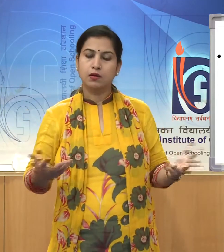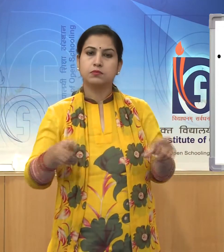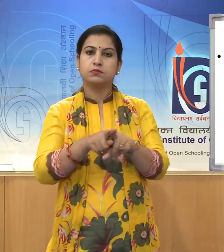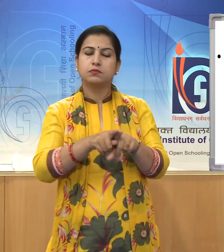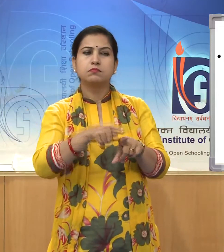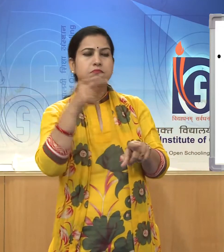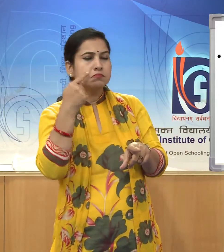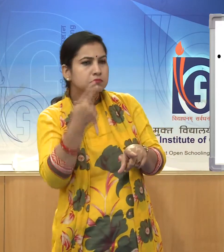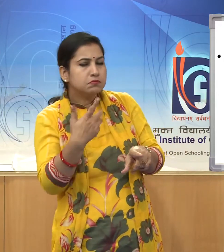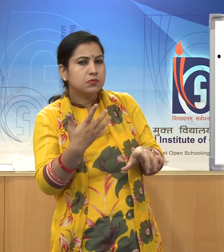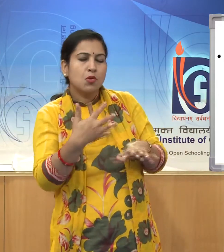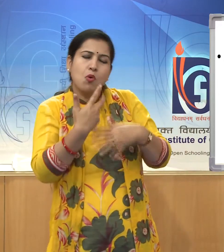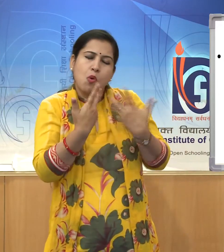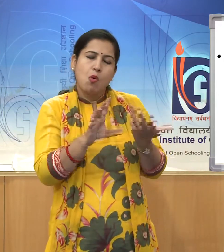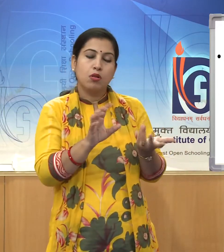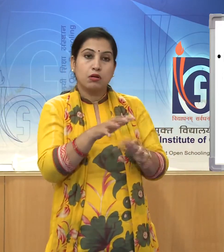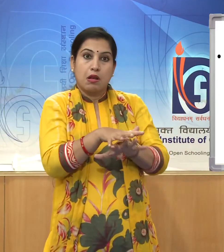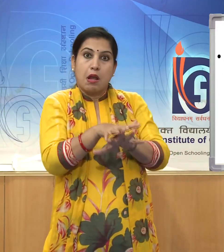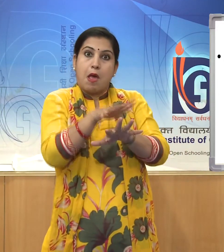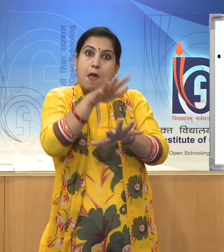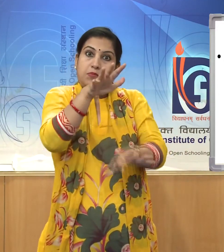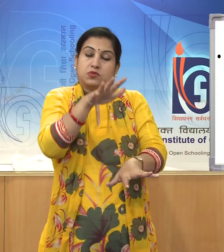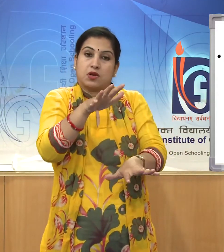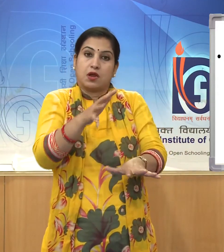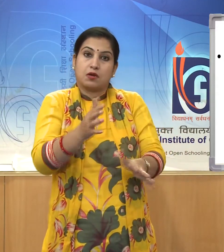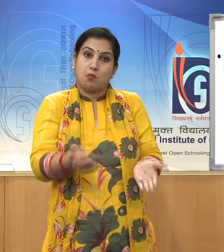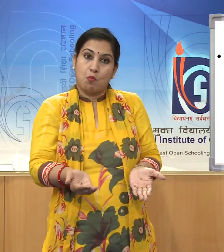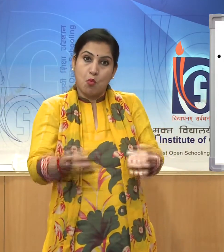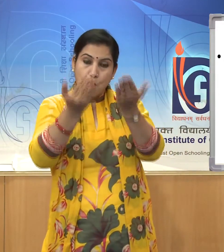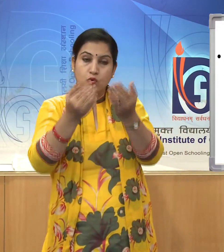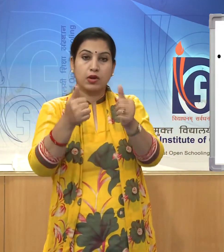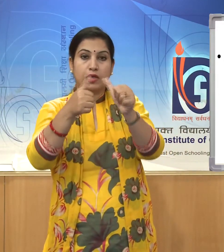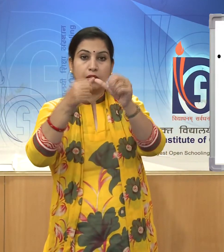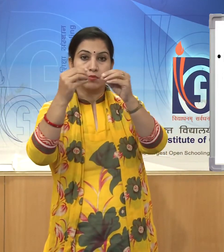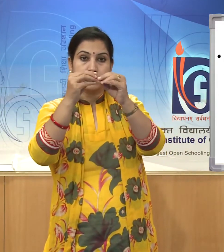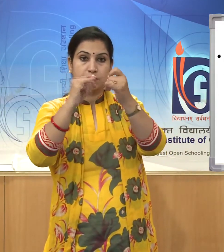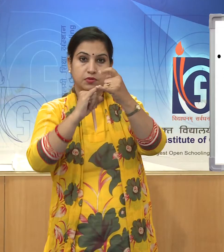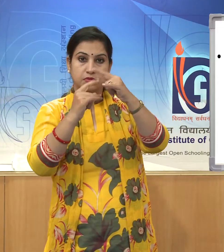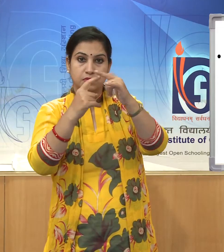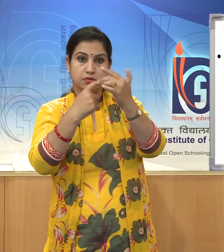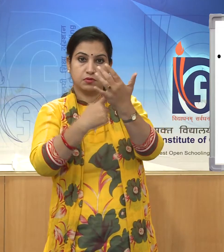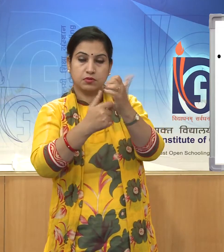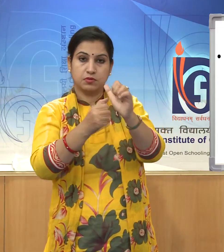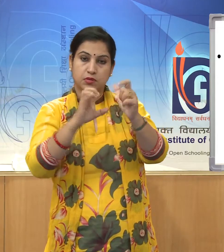Forms became increasingly abstract and generalized.